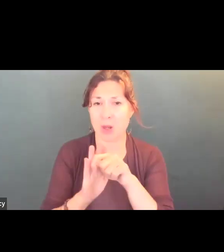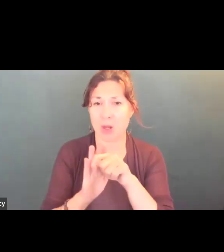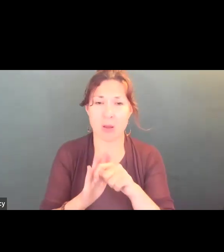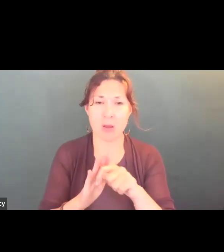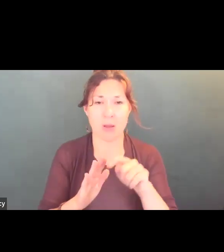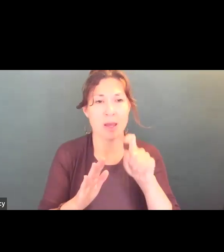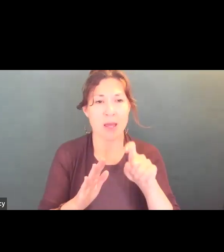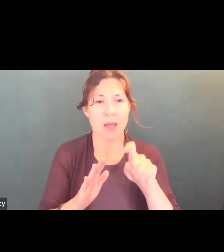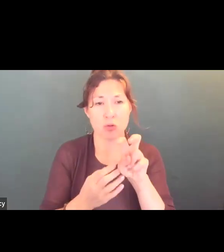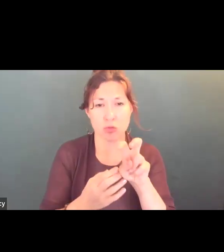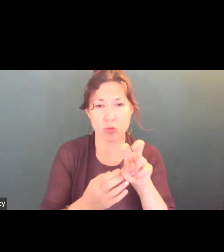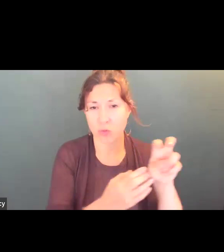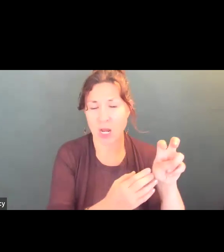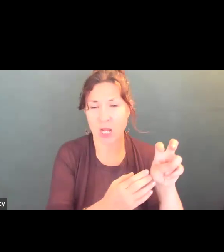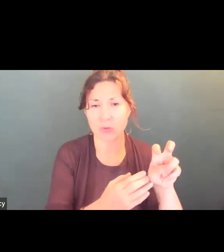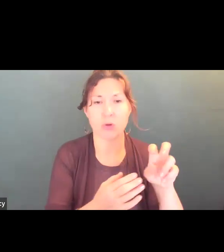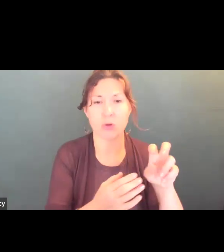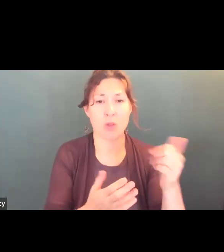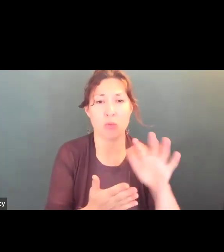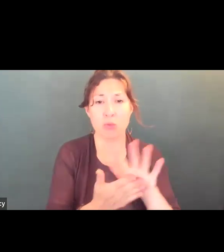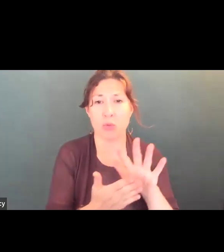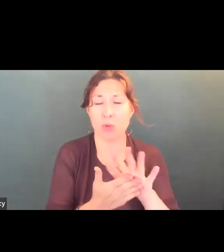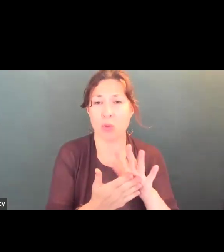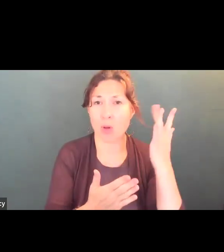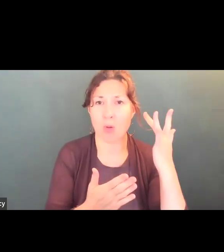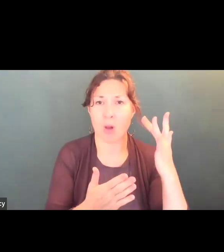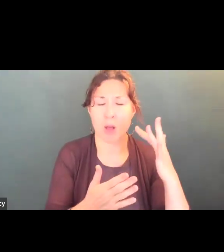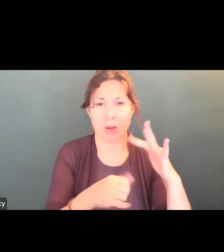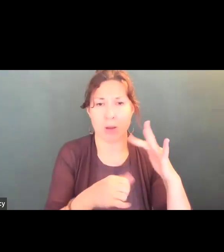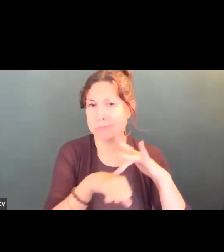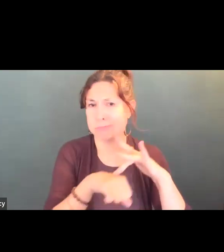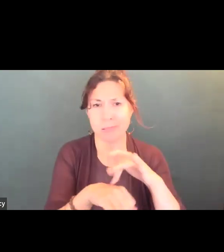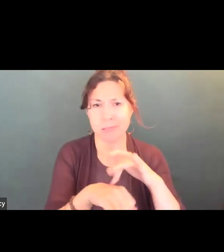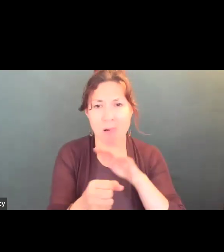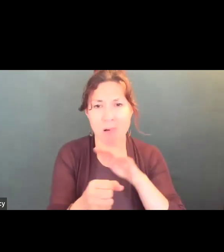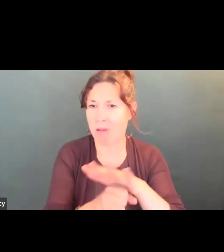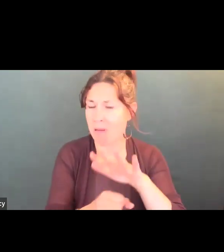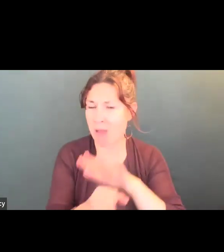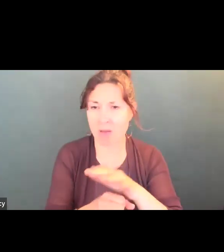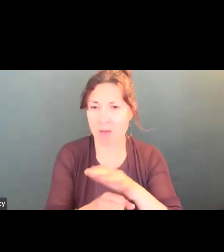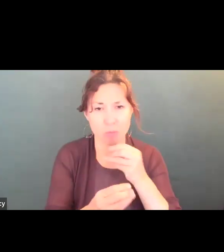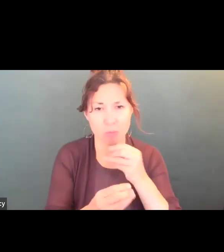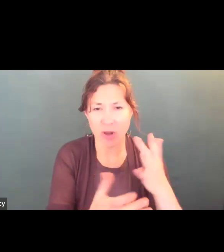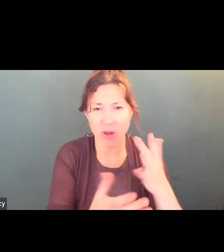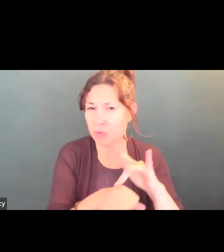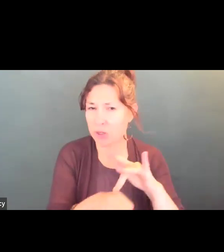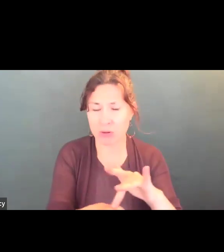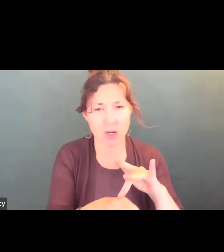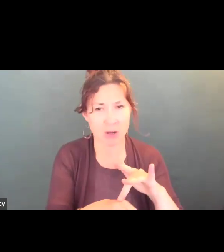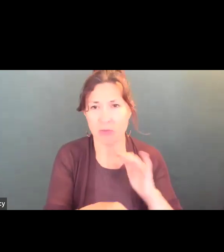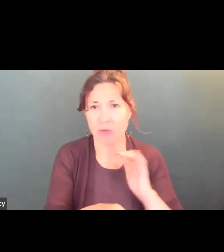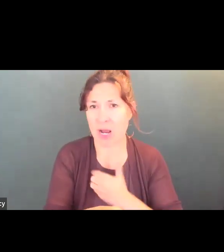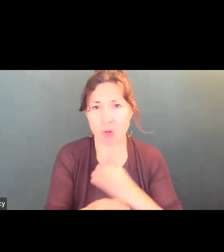those kids to a different schools because resources were not sufficient, were not provided as sufficient for our